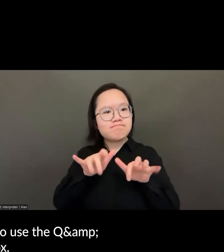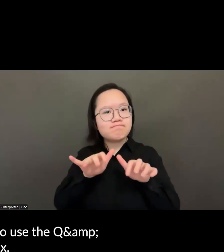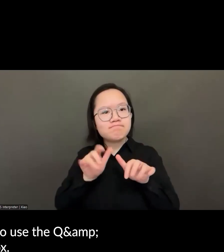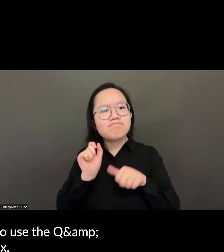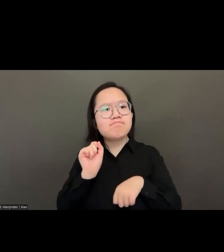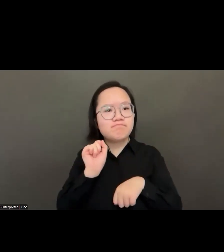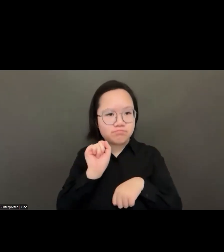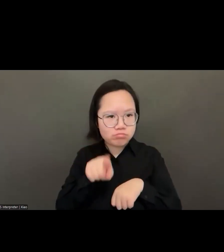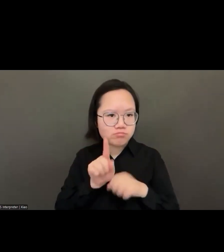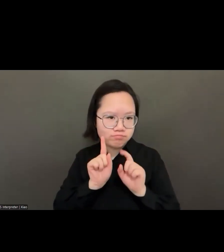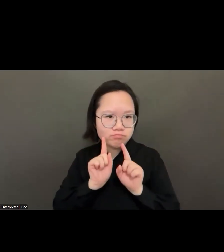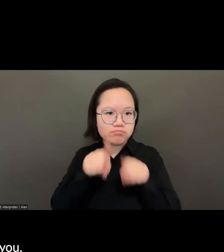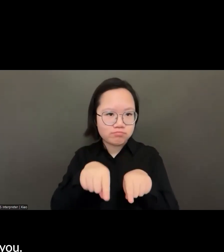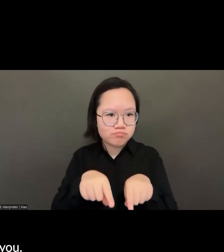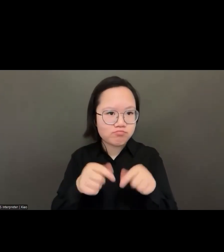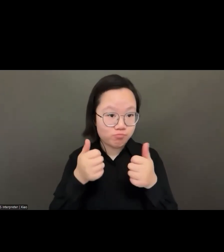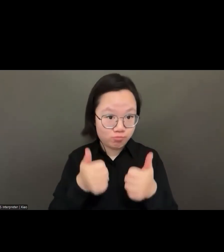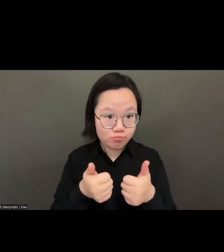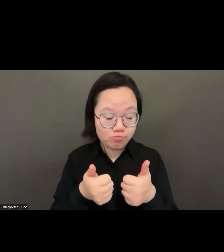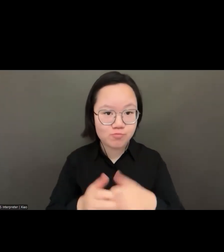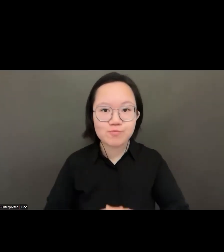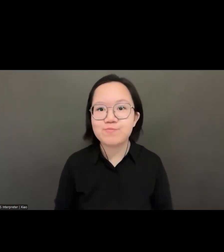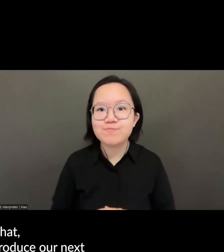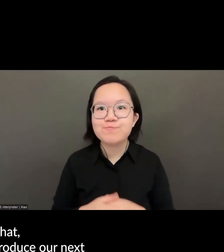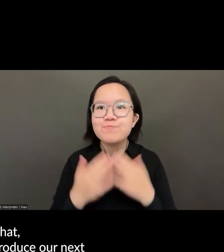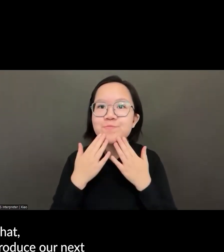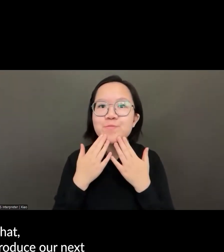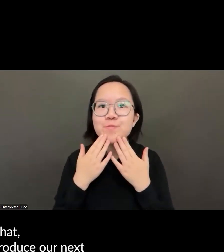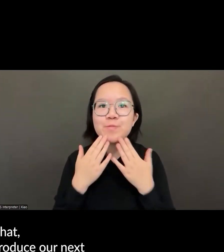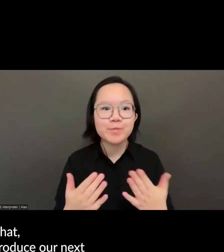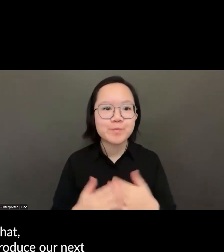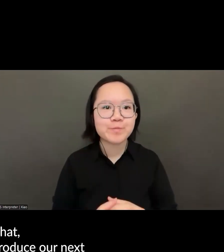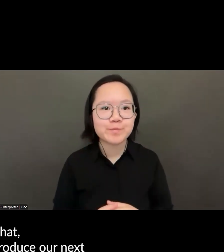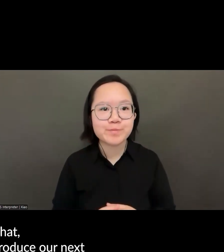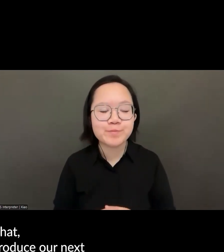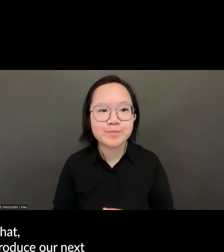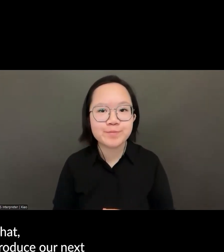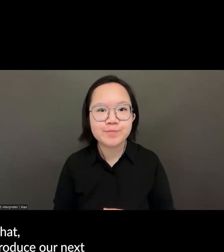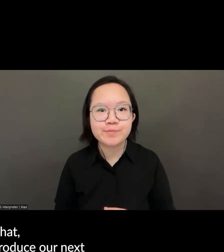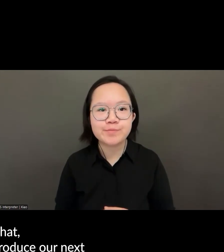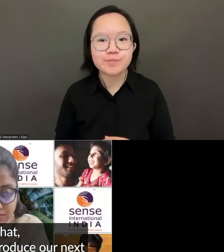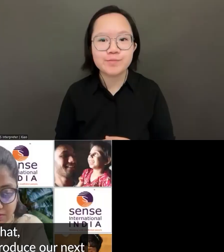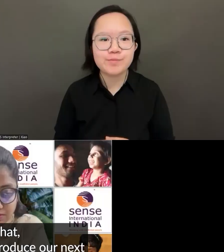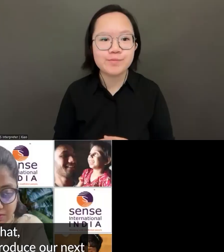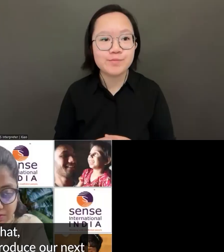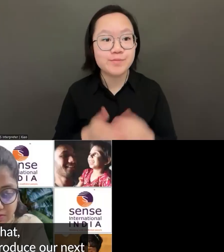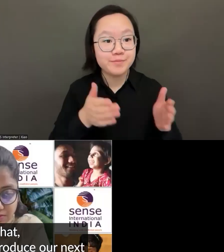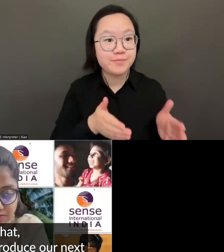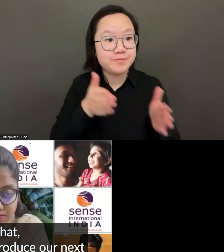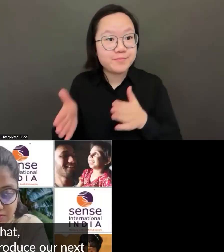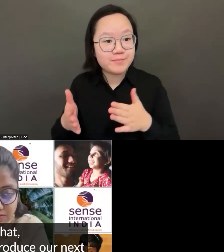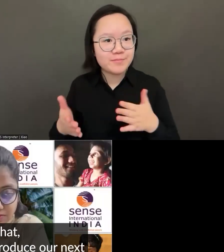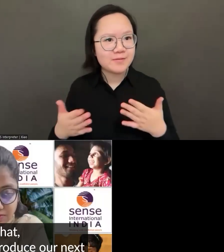the Q&A box. Thank you. With that, I am excited to